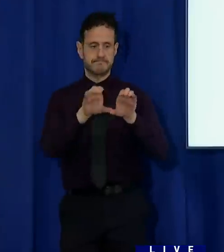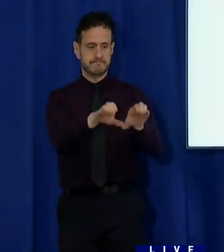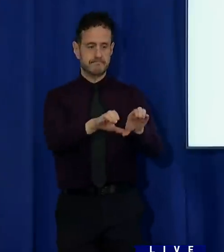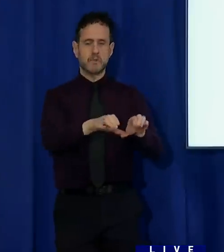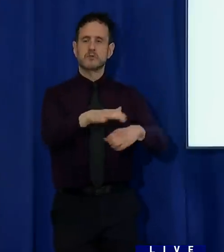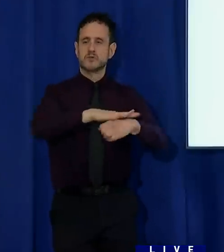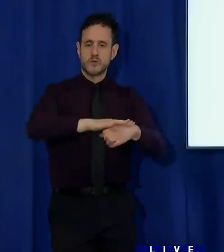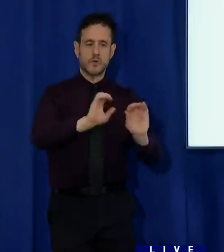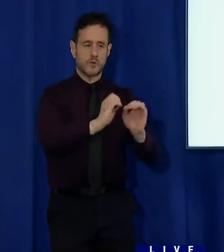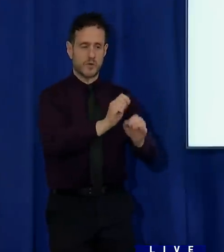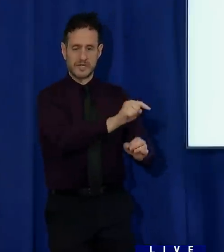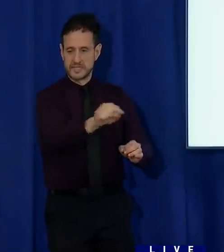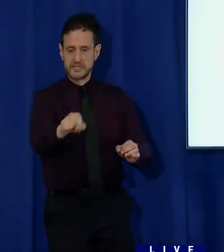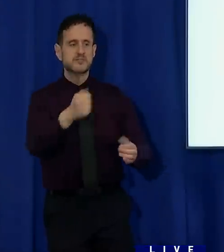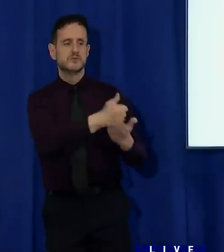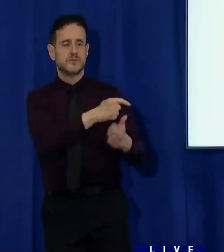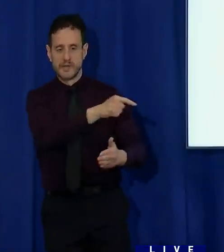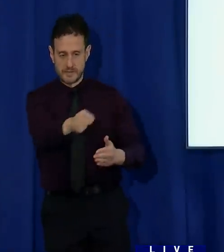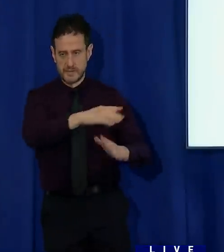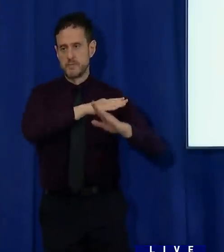in violence prevention.